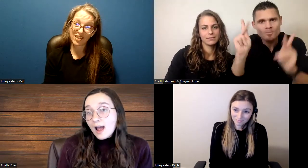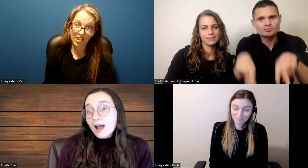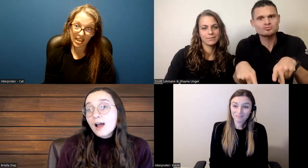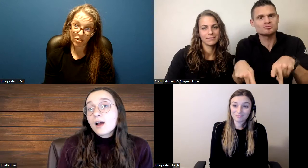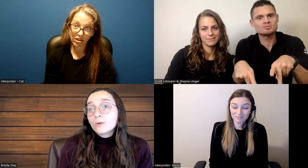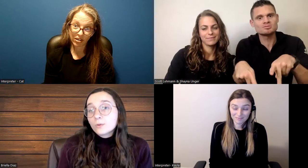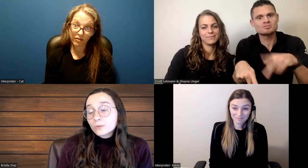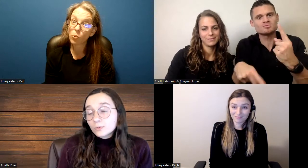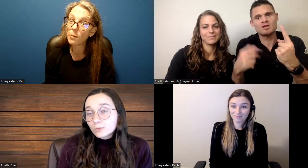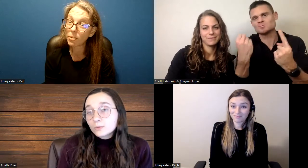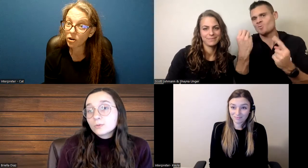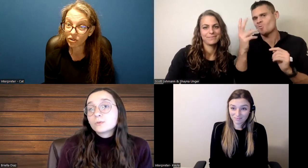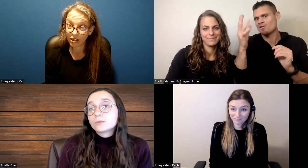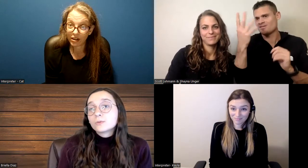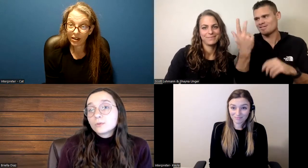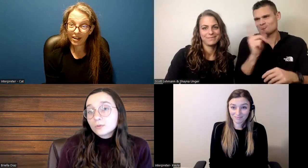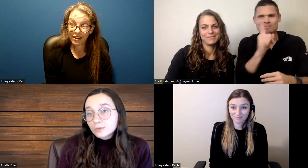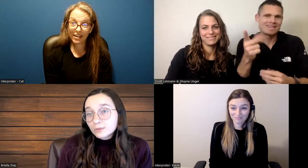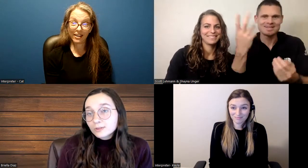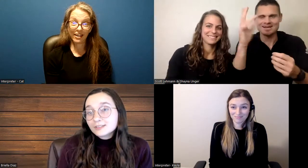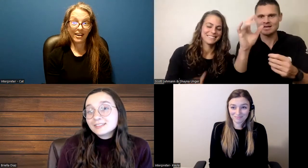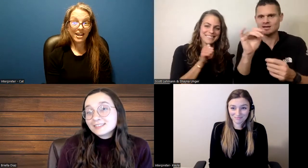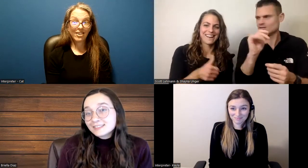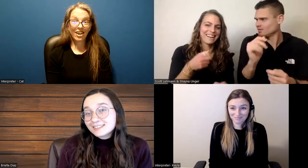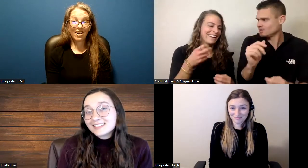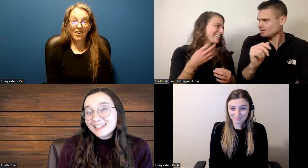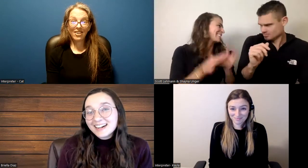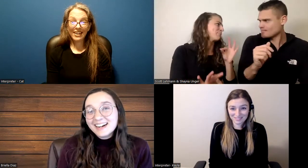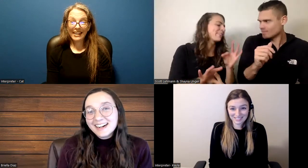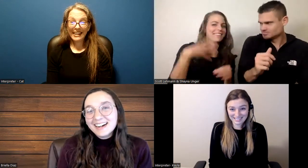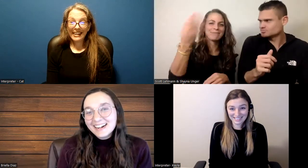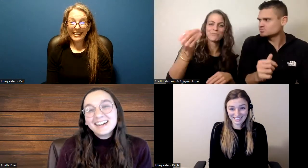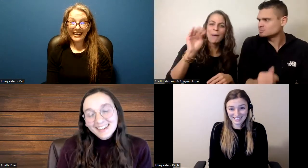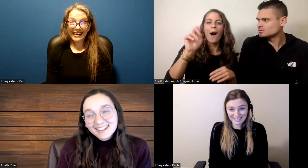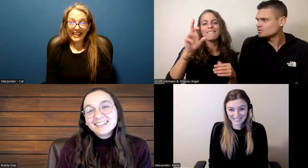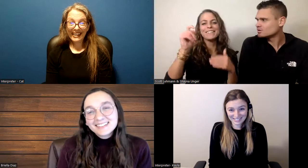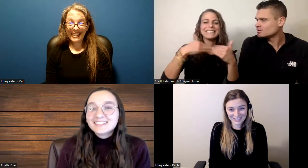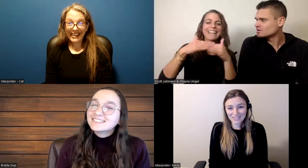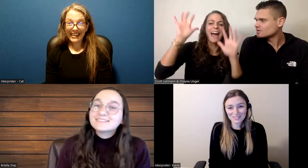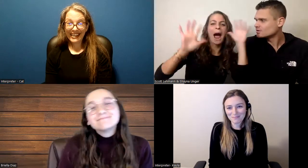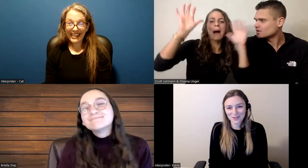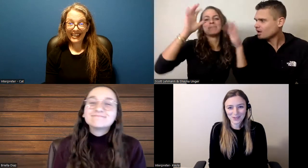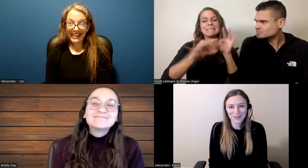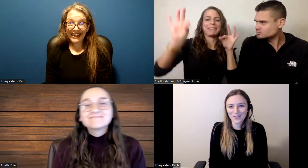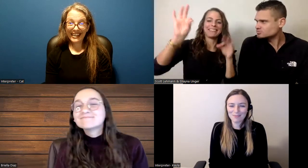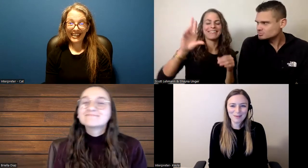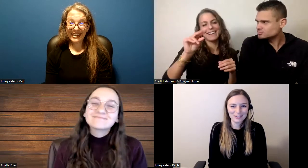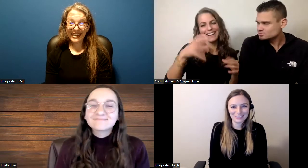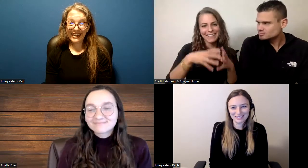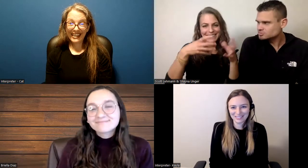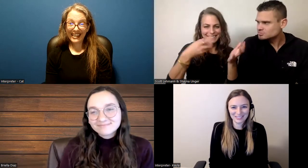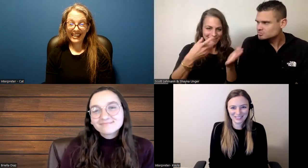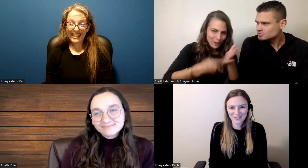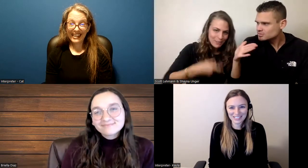$50,000 to $60,000 for one person. So... yeah, you seem simple, you know, go climb a